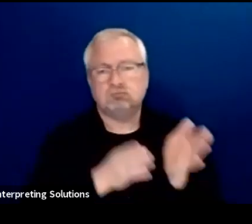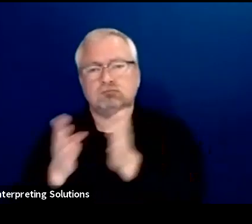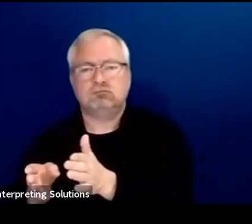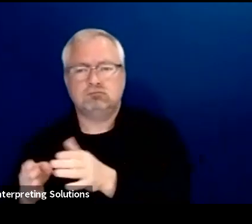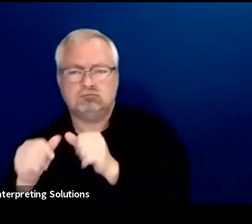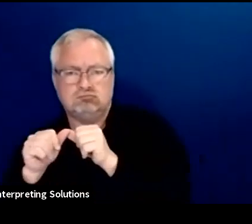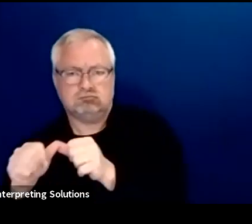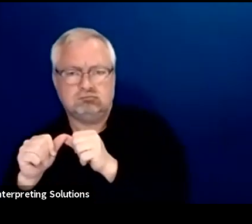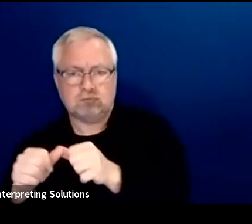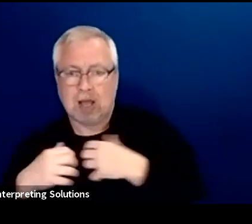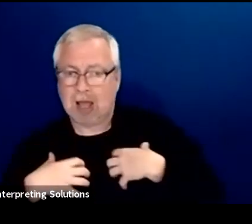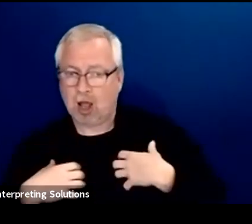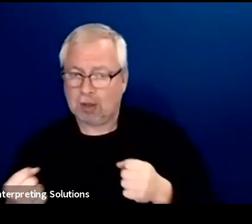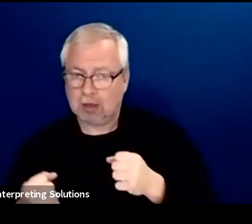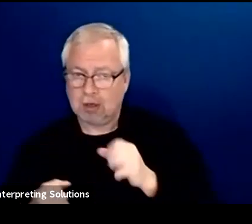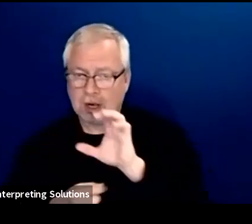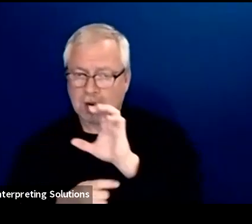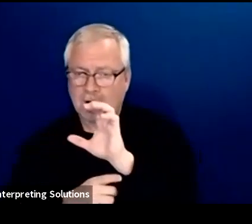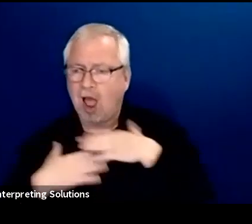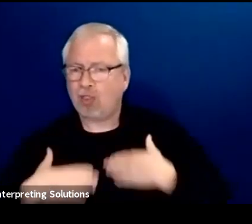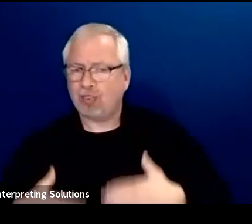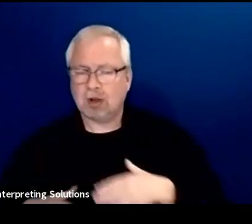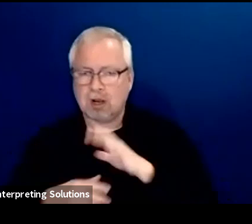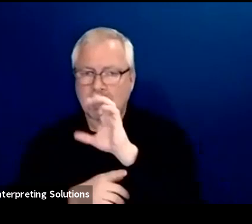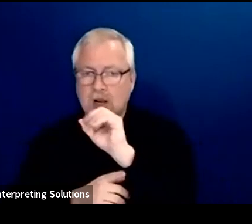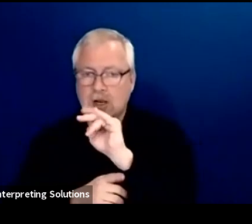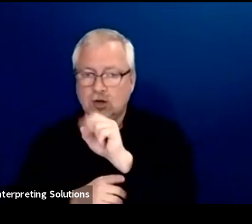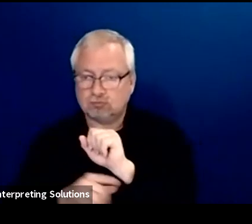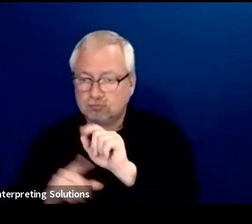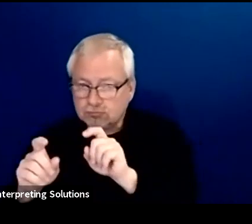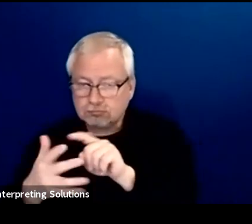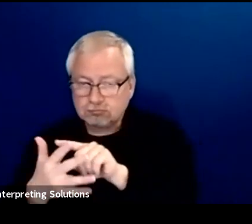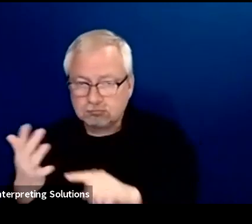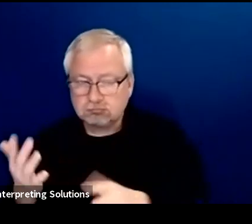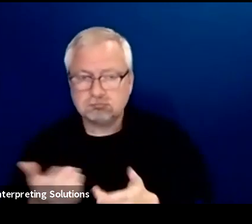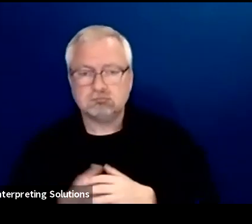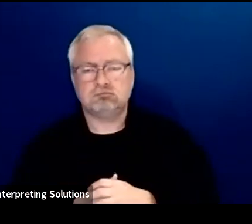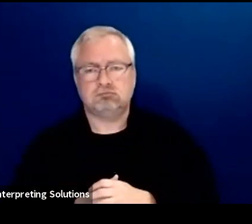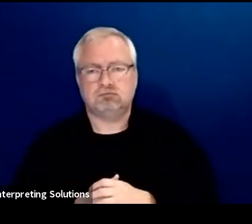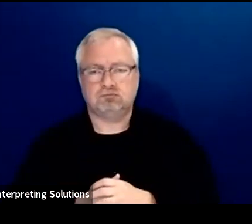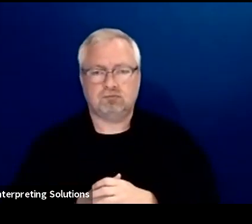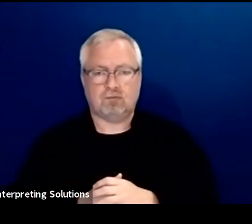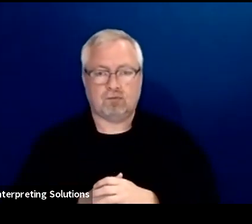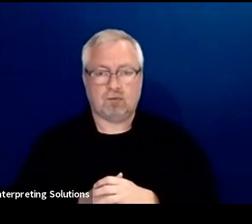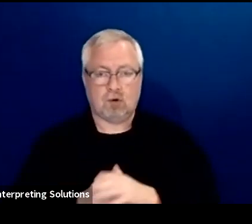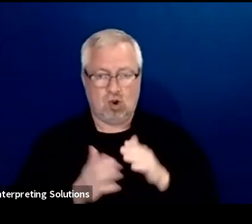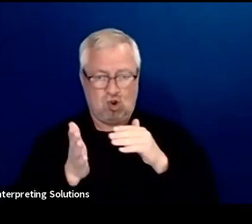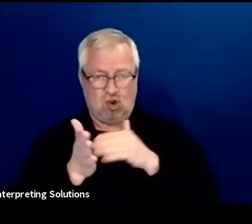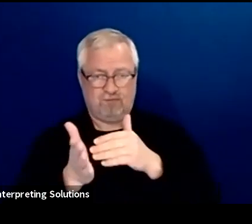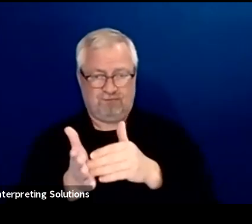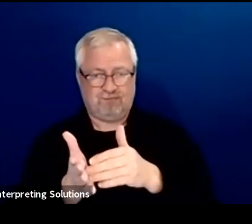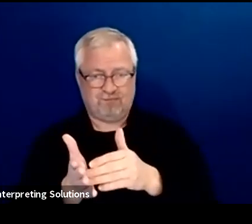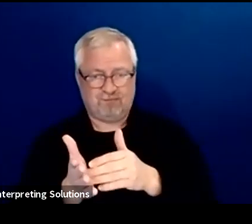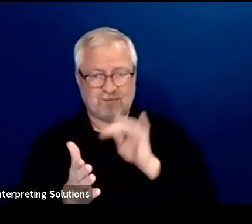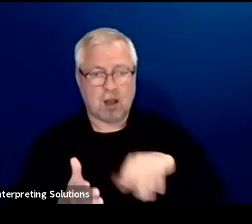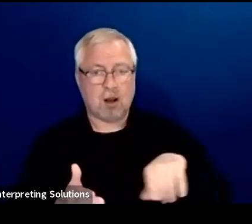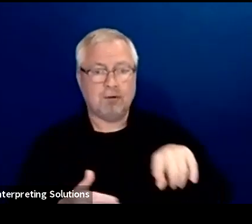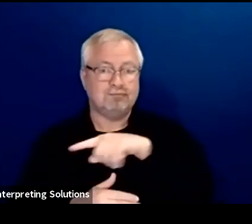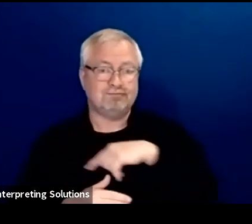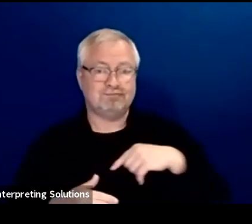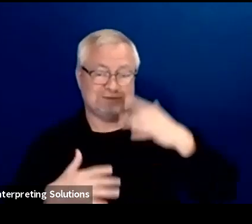from our other health disparity data the disproportionate burden of some of those chronic diseases on populations of color, American Indians,